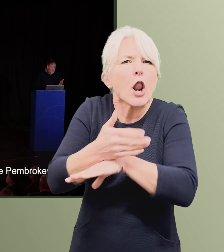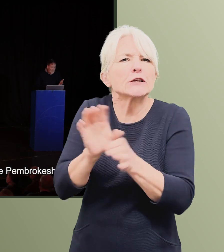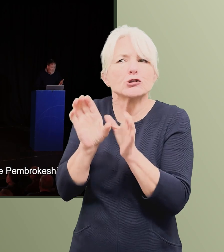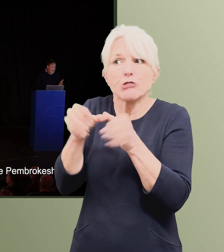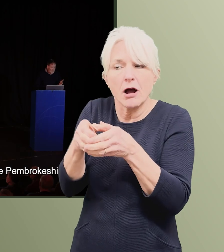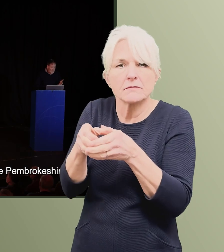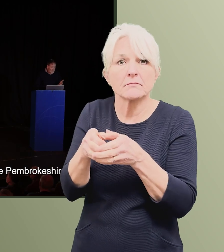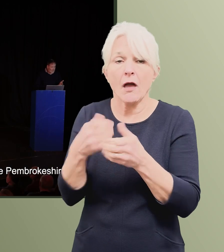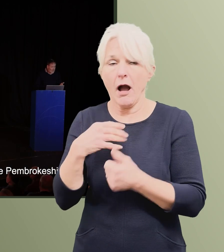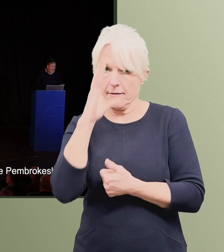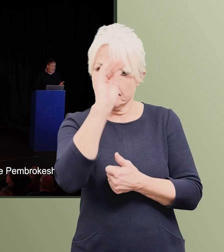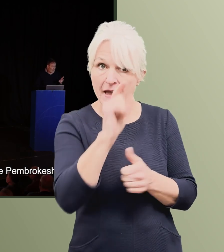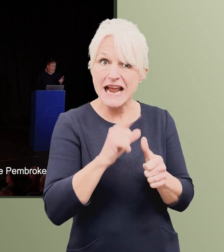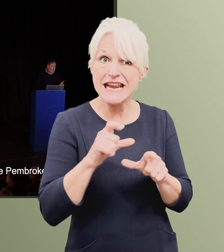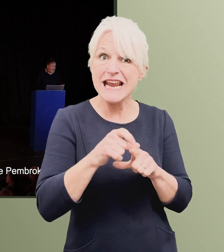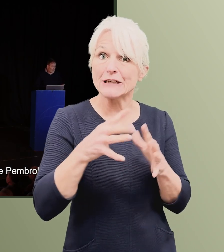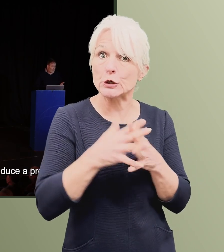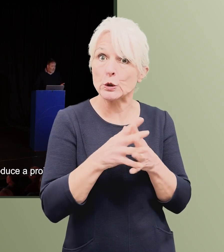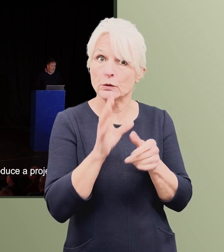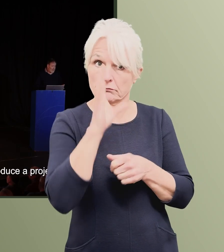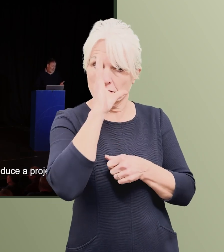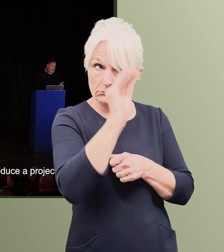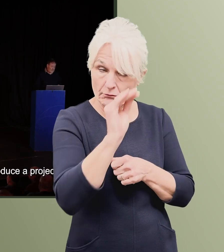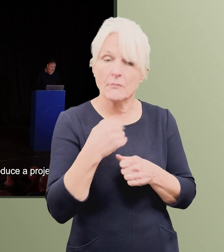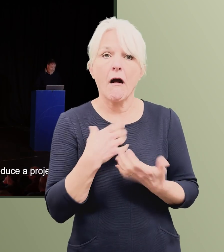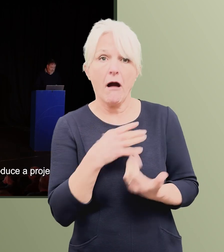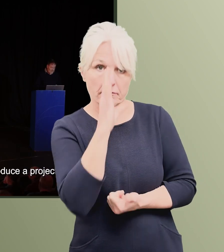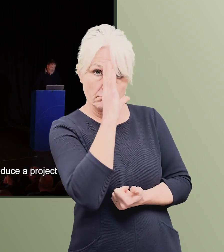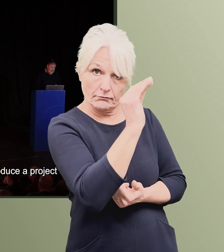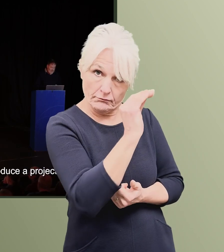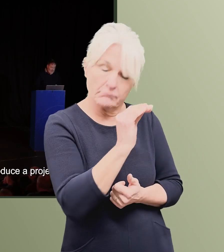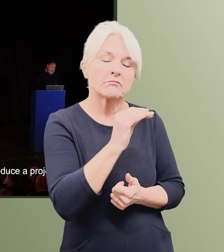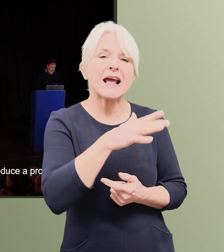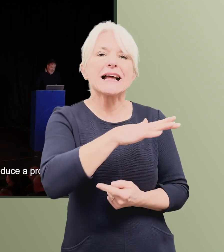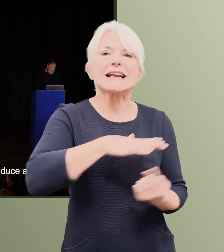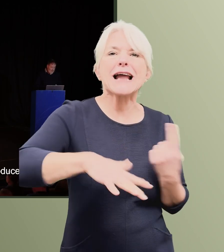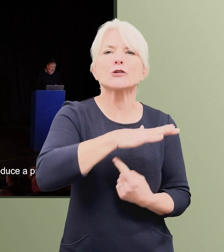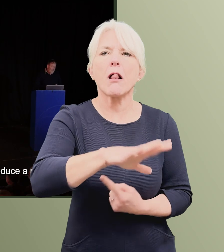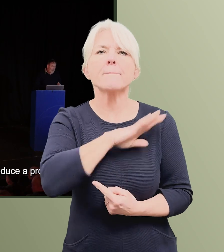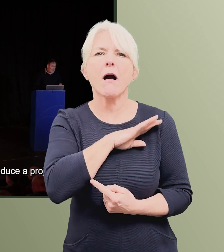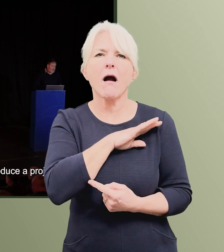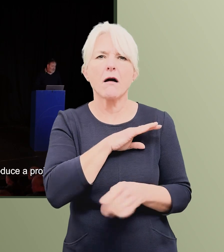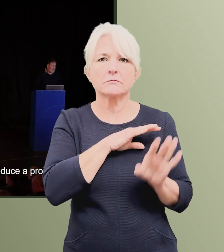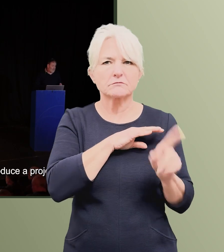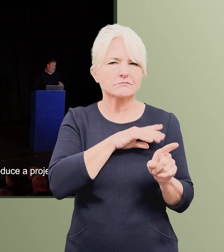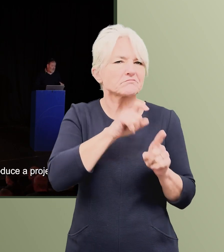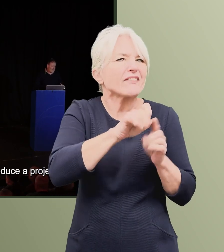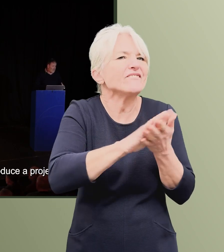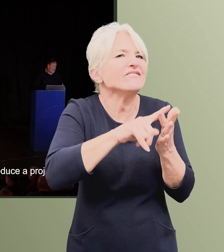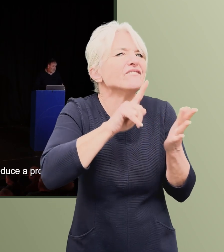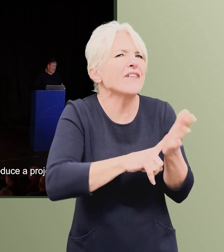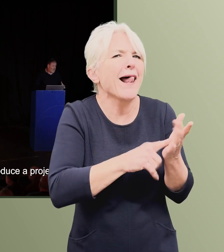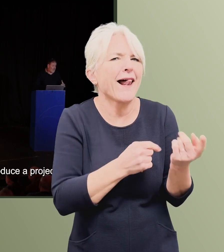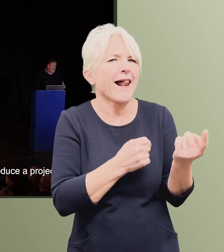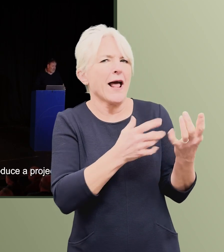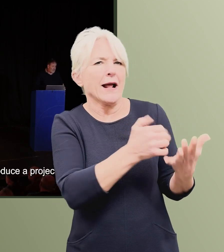in contact with the Pembrokeshire National Park, and that is where Phil Bennett came into play. But then also to produce a